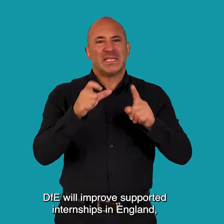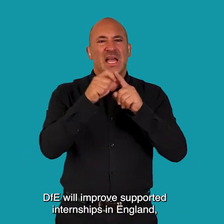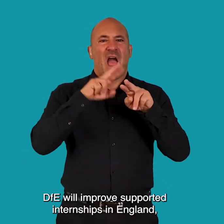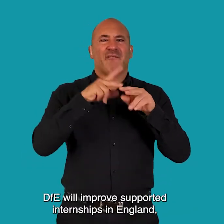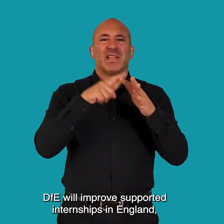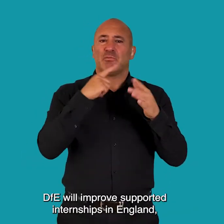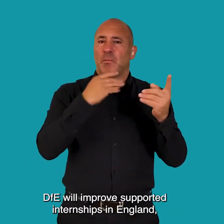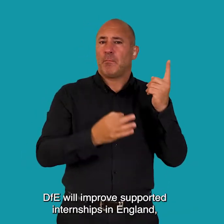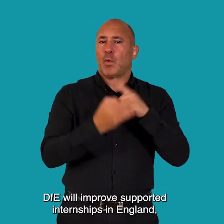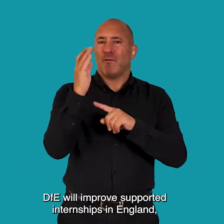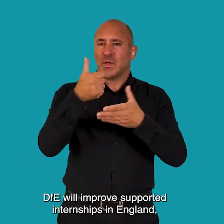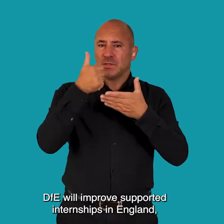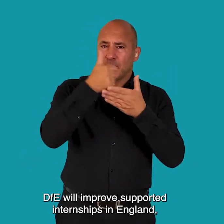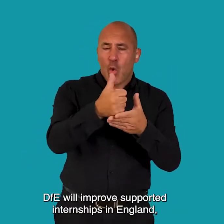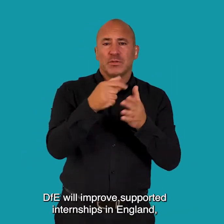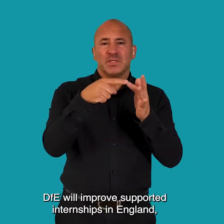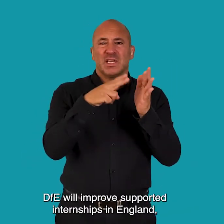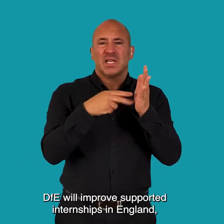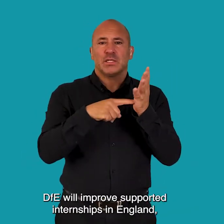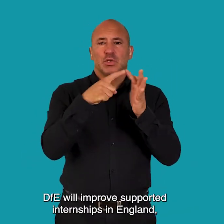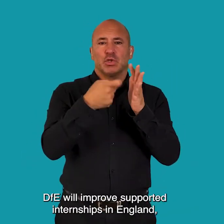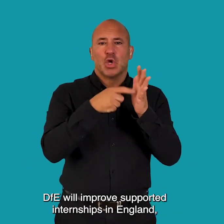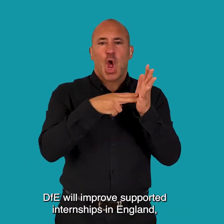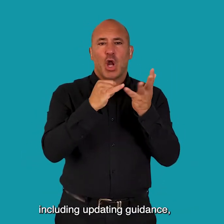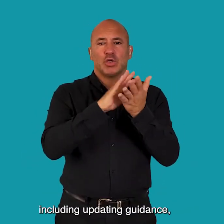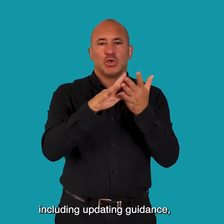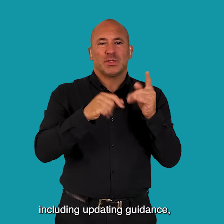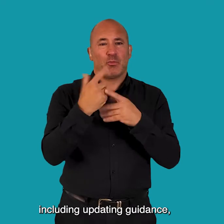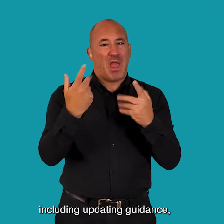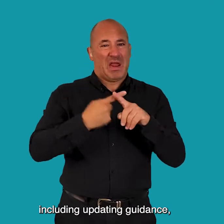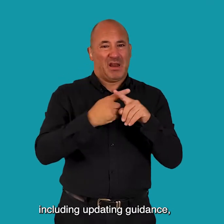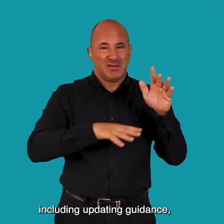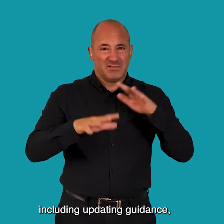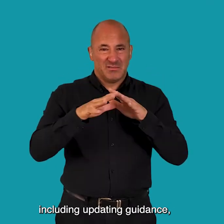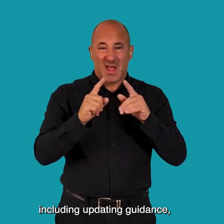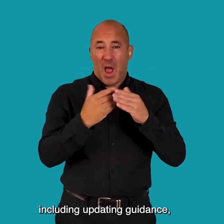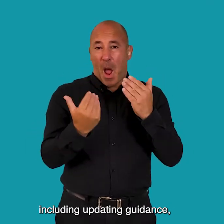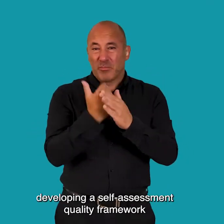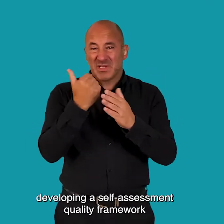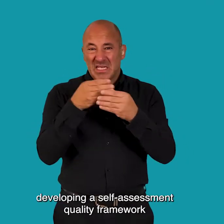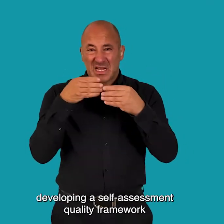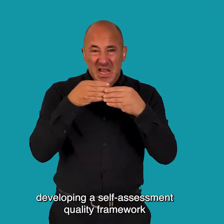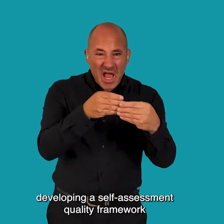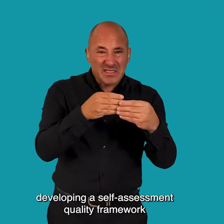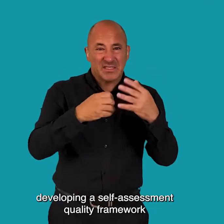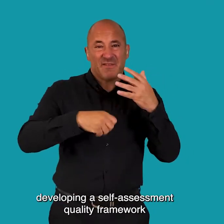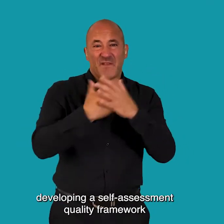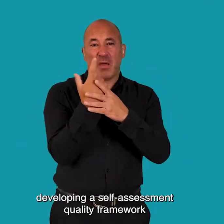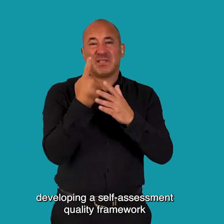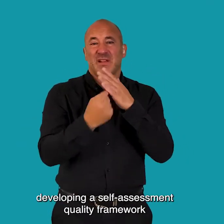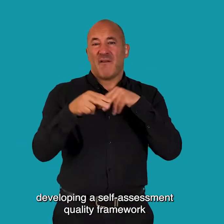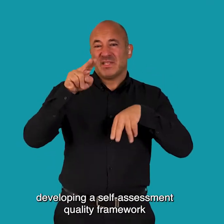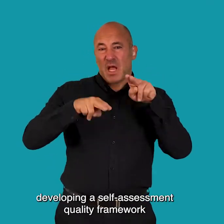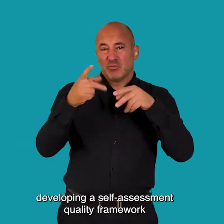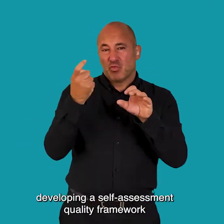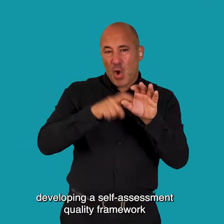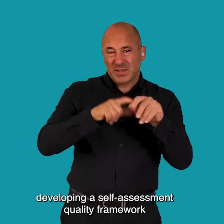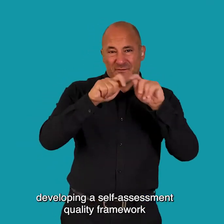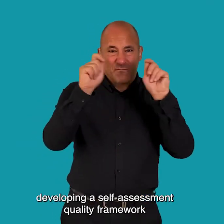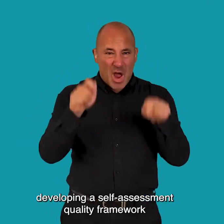will improve supported internships in England, including updating guidance, developing a self-assessment quality framework, and